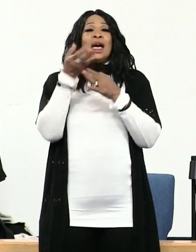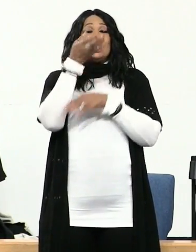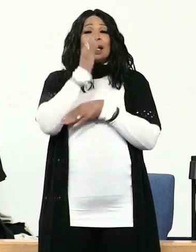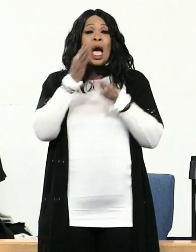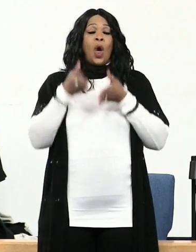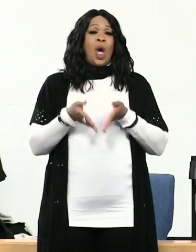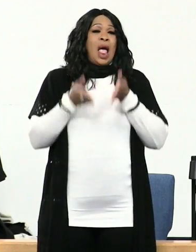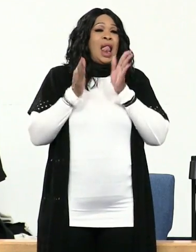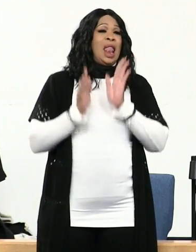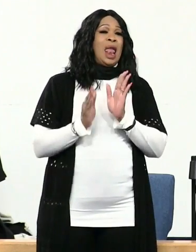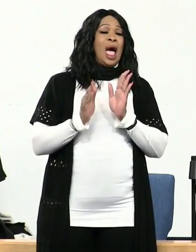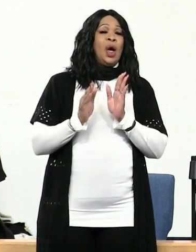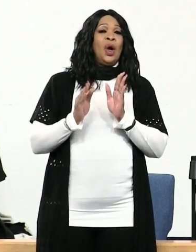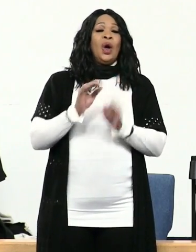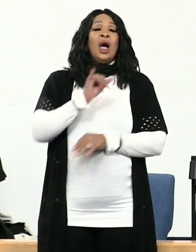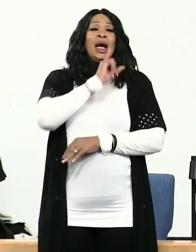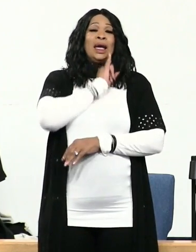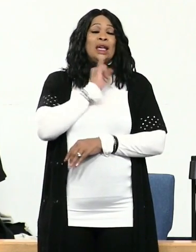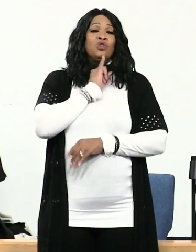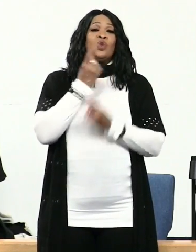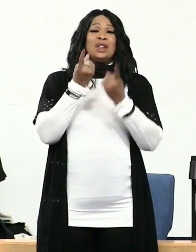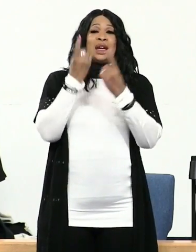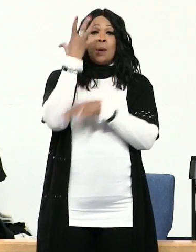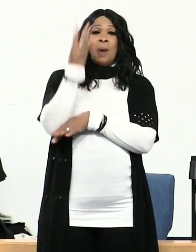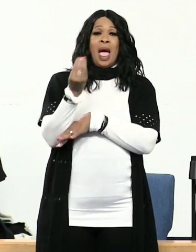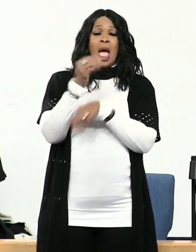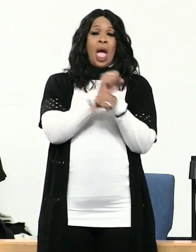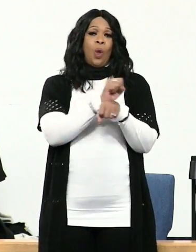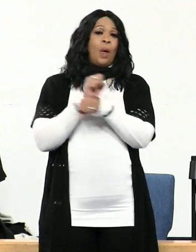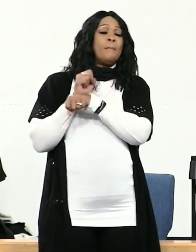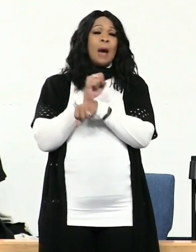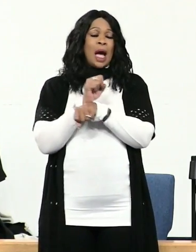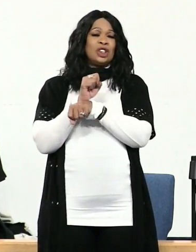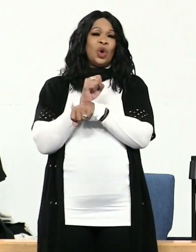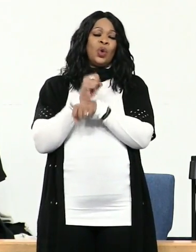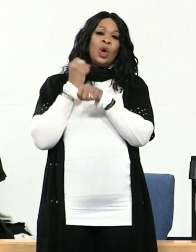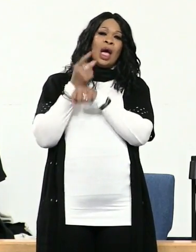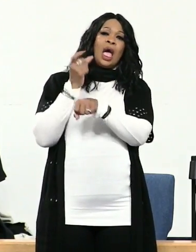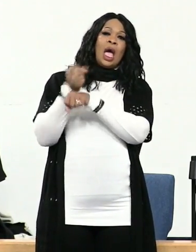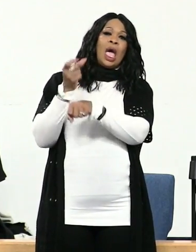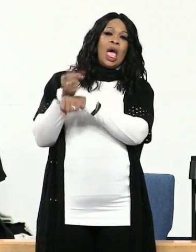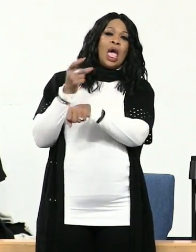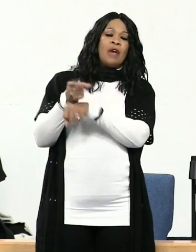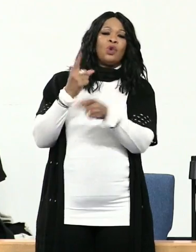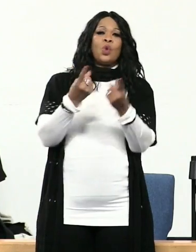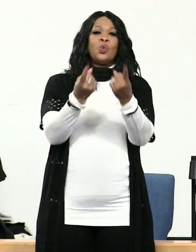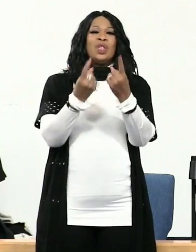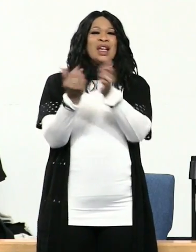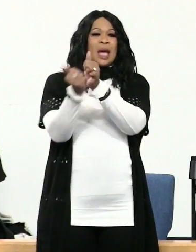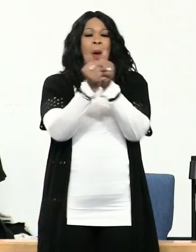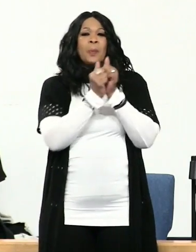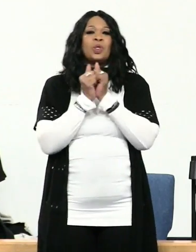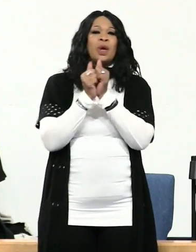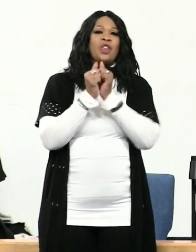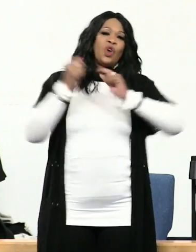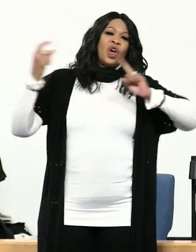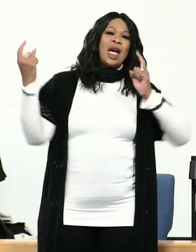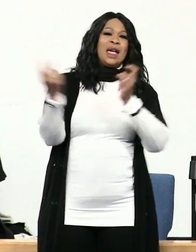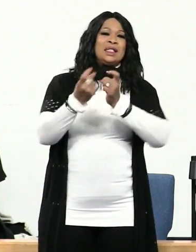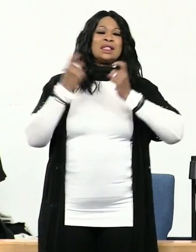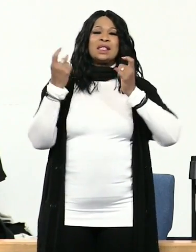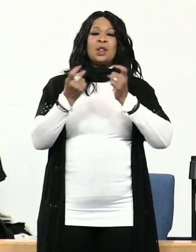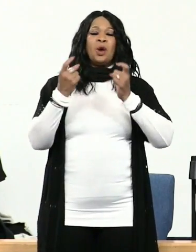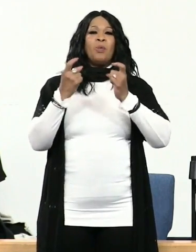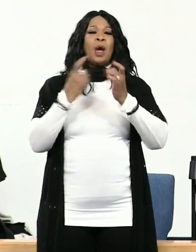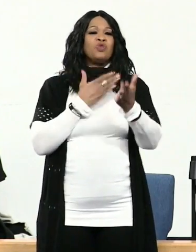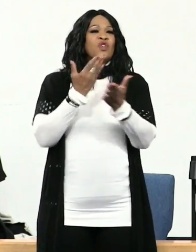to come out of bondage. So every year they would come together and celebrate the fact that